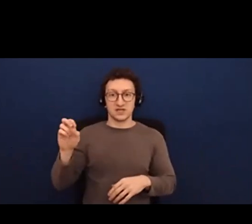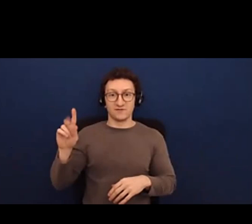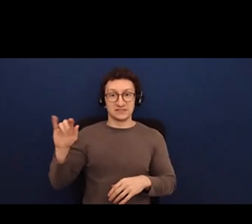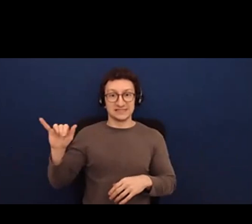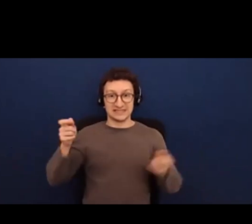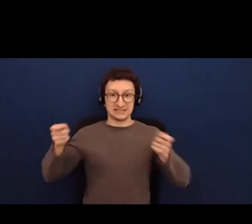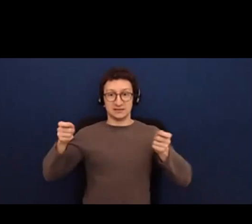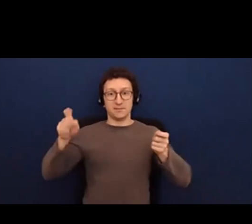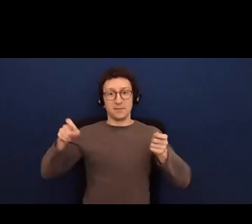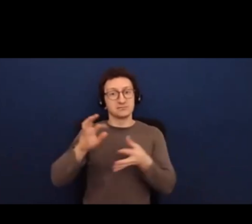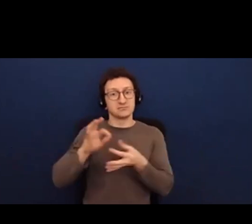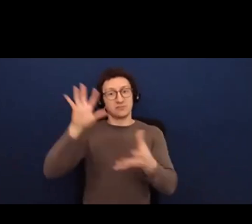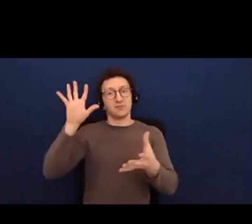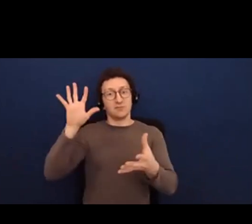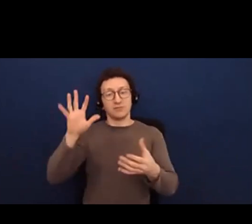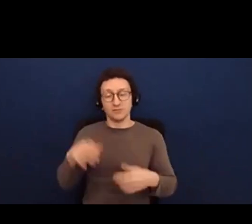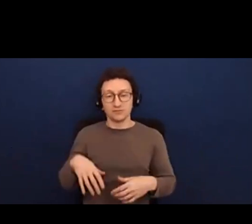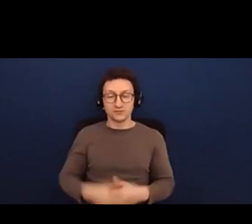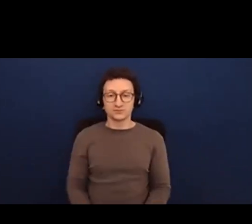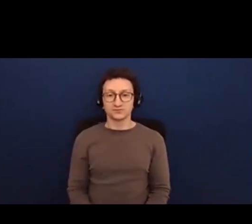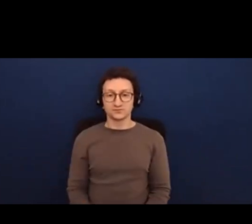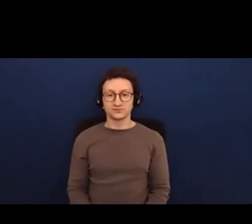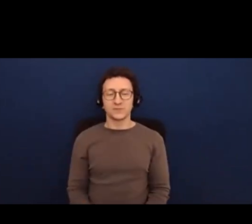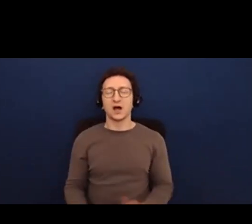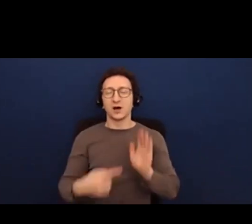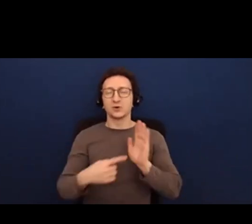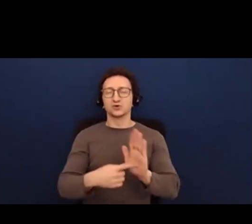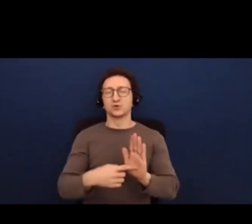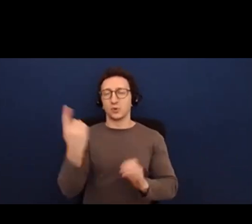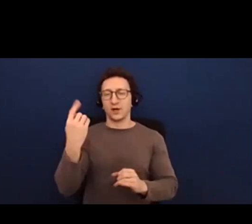go, if we can, David, to the last